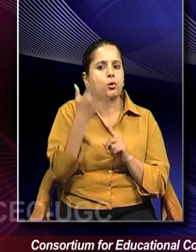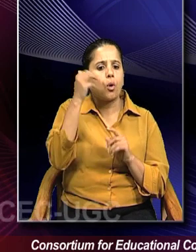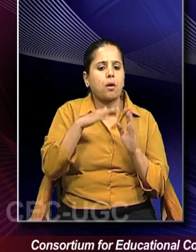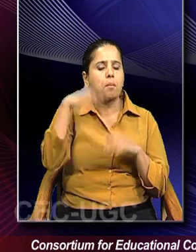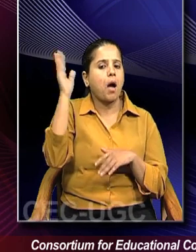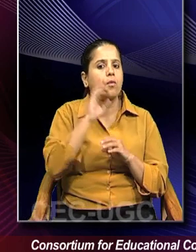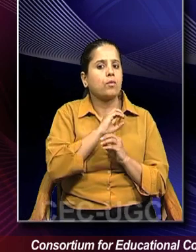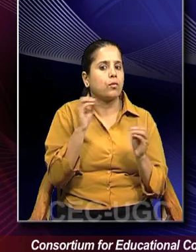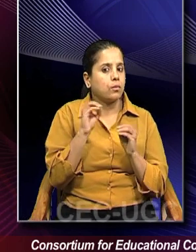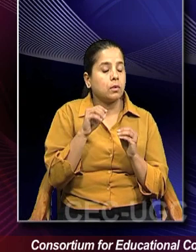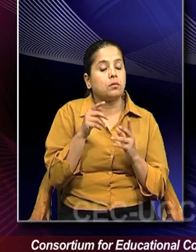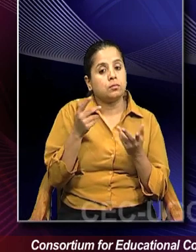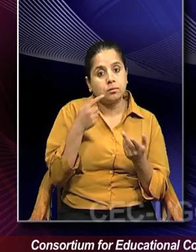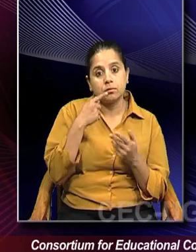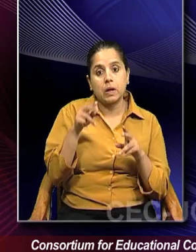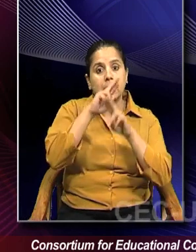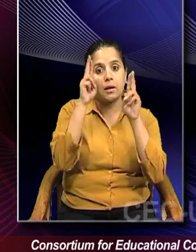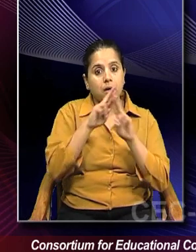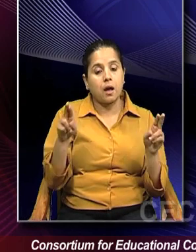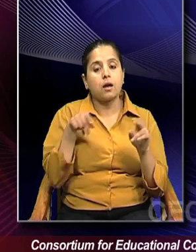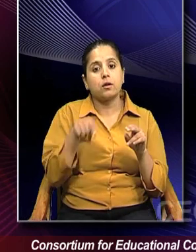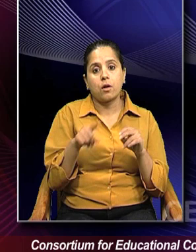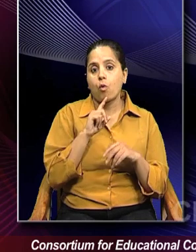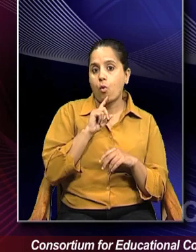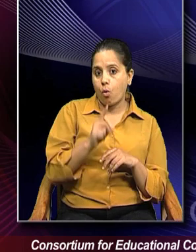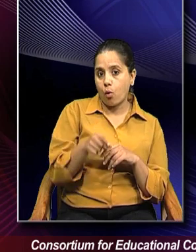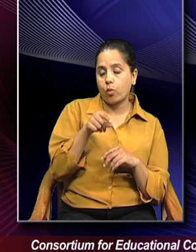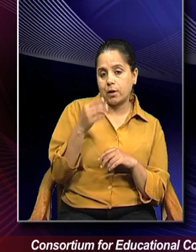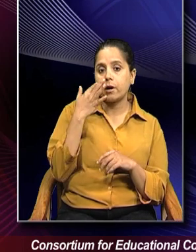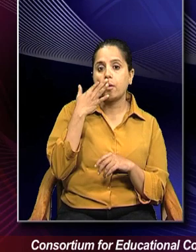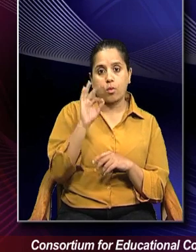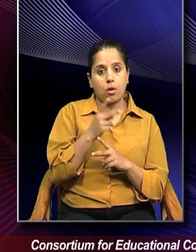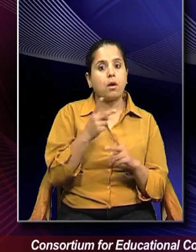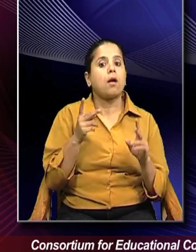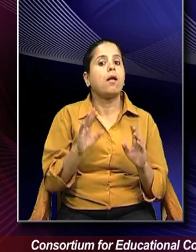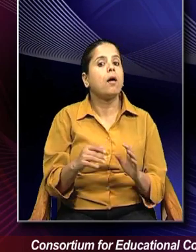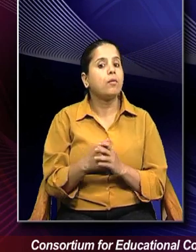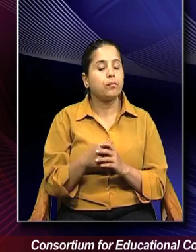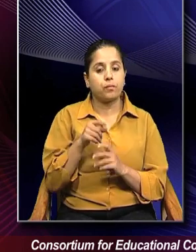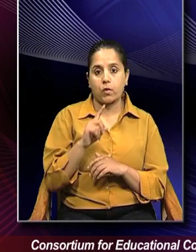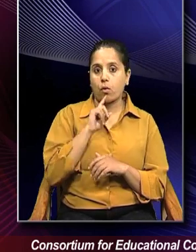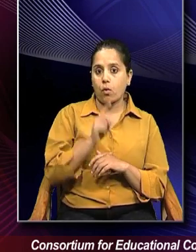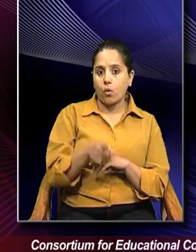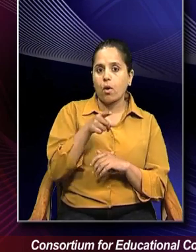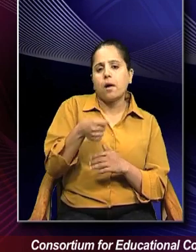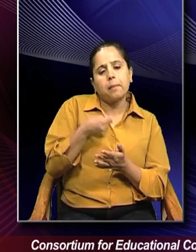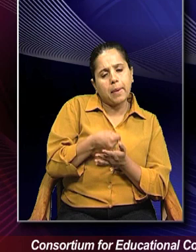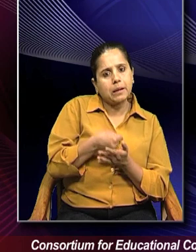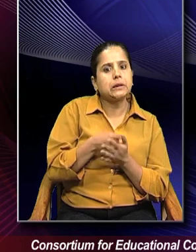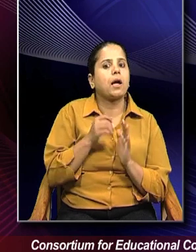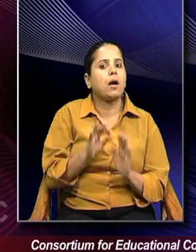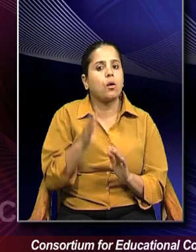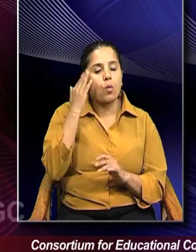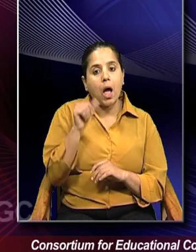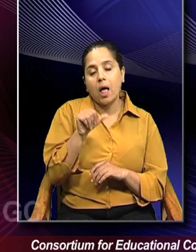them. So, international order is important, and order is fundamental because